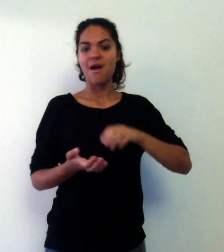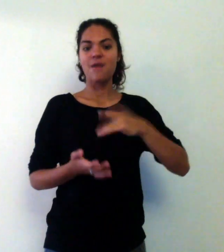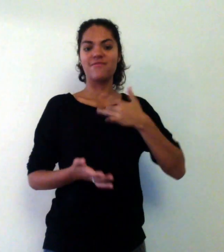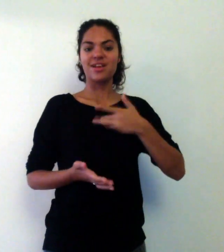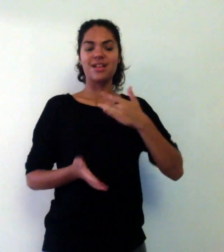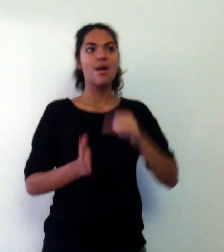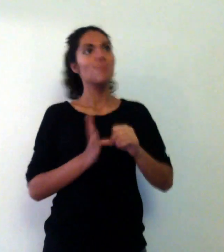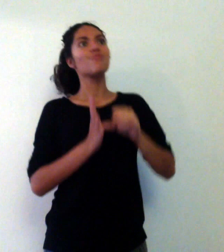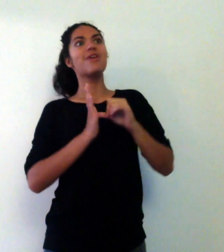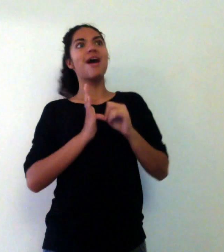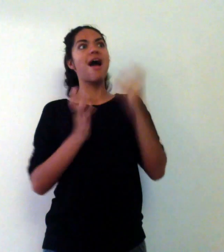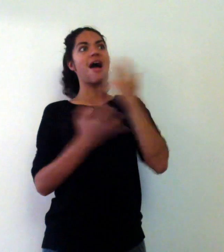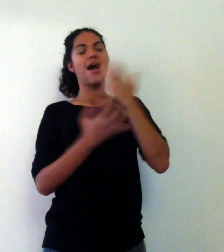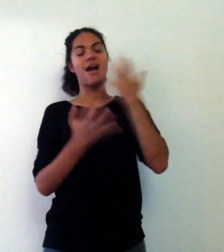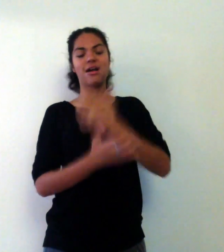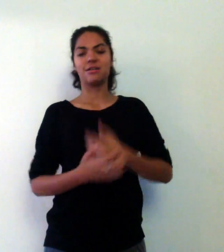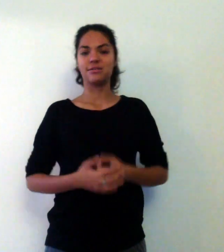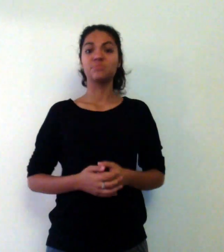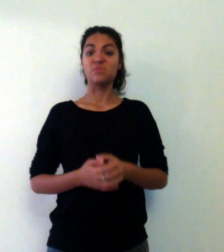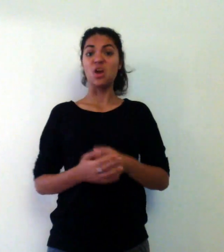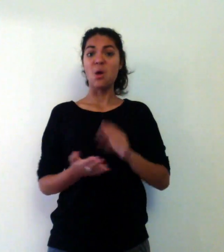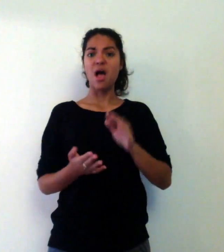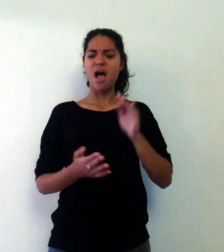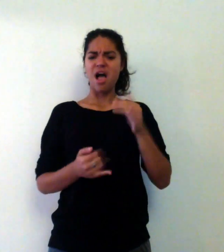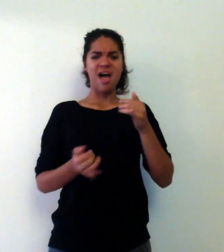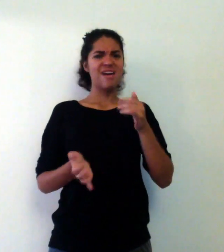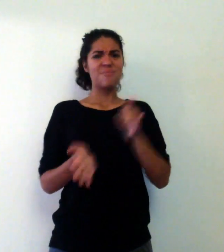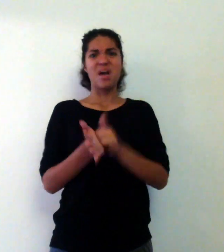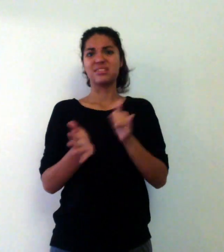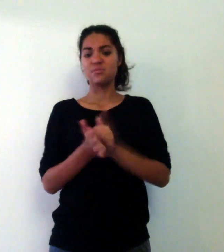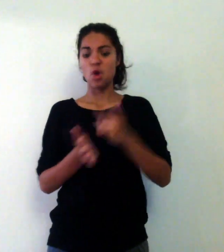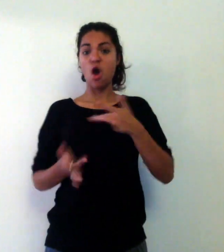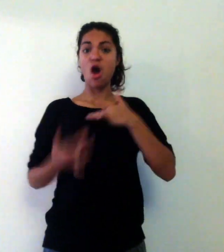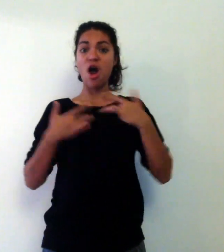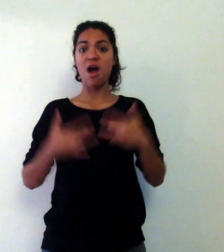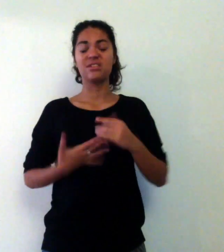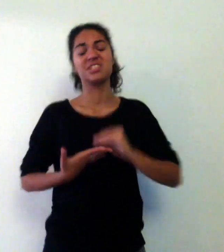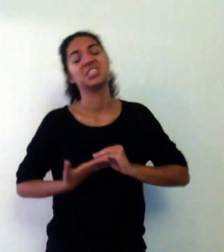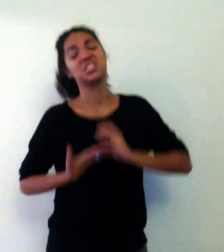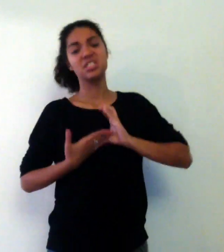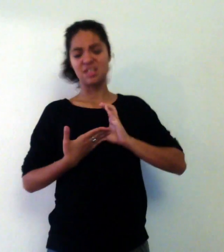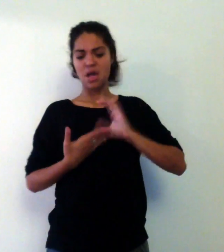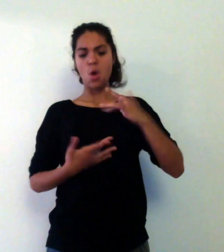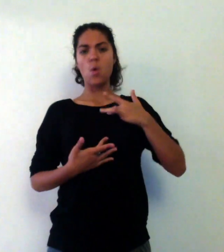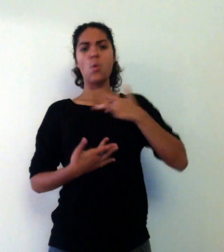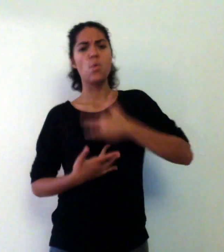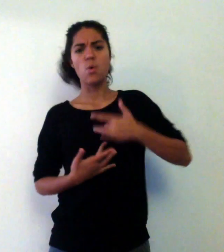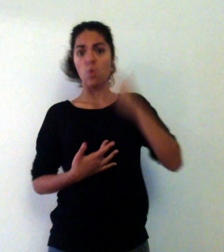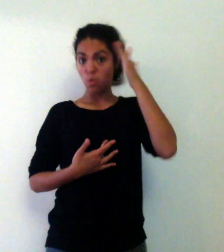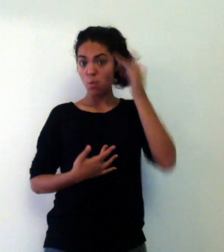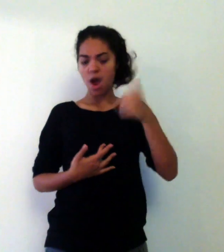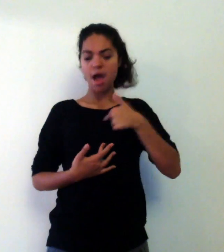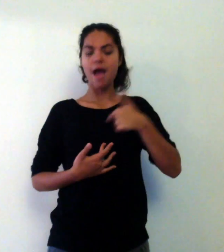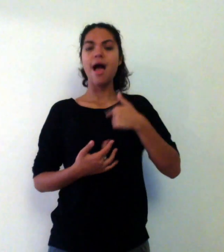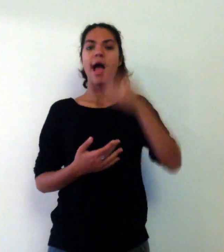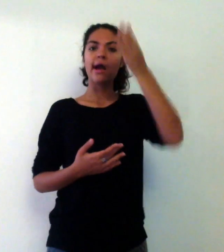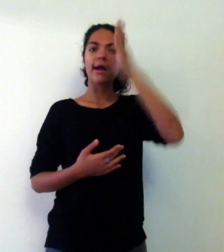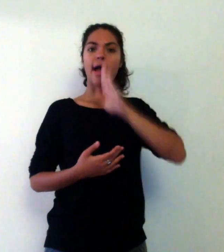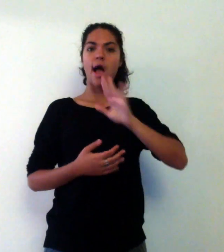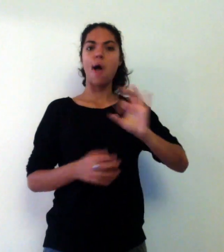of ours. That's why Augustine said, you have made us for yourself, and our hearts are restless until they find their rest in thee. Or what Pascal said,